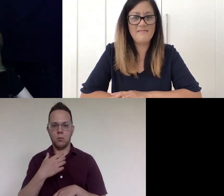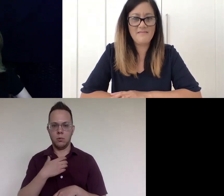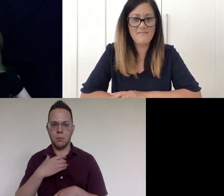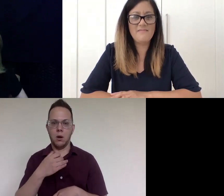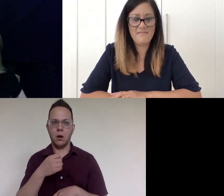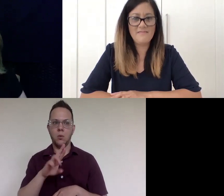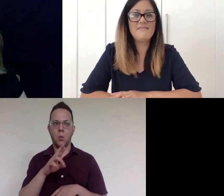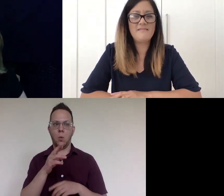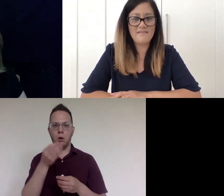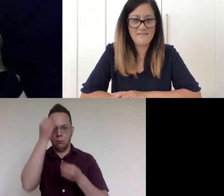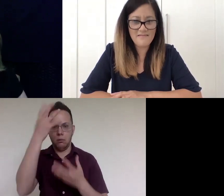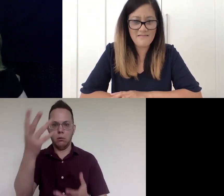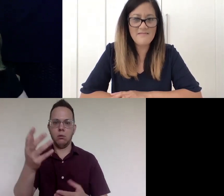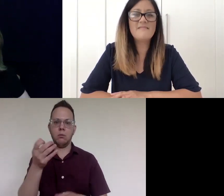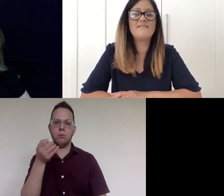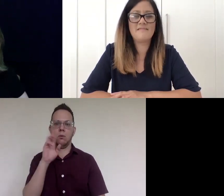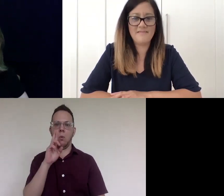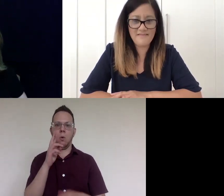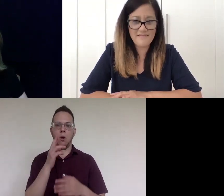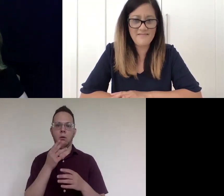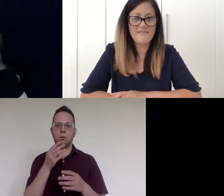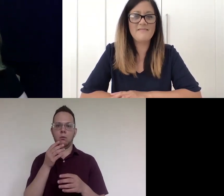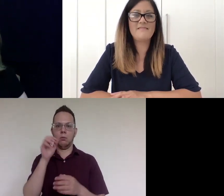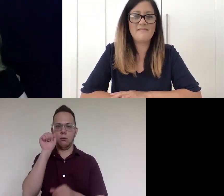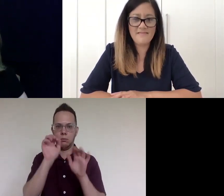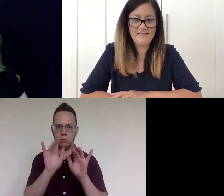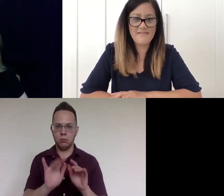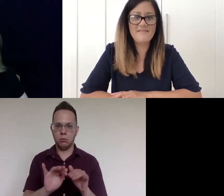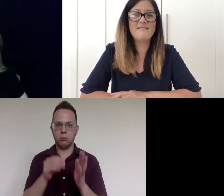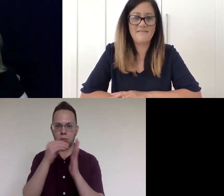deaf people and the medical field as well.